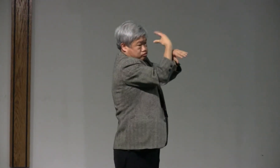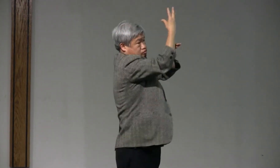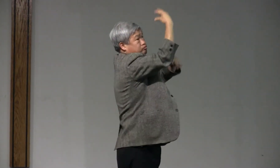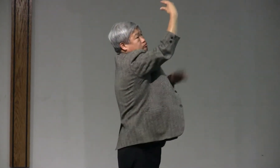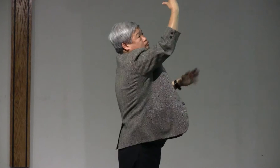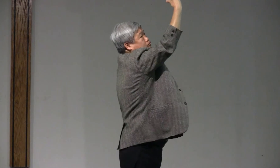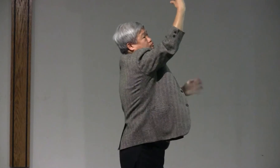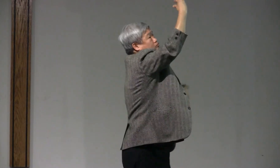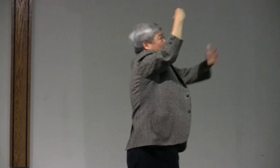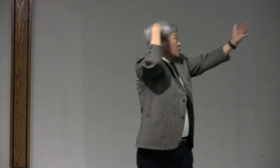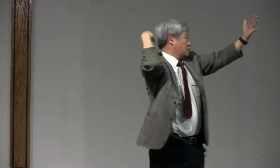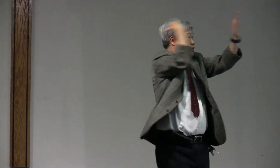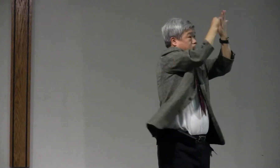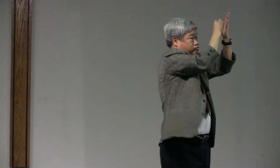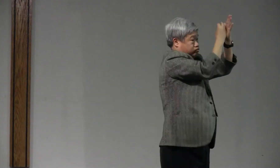Water, if you try to